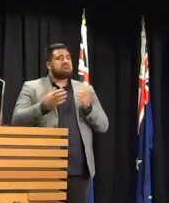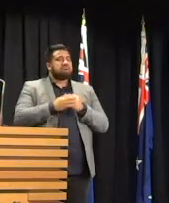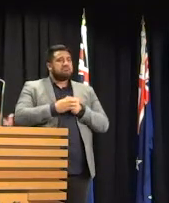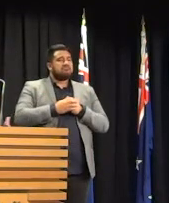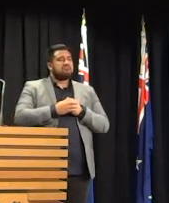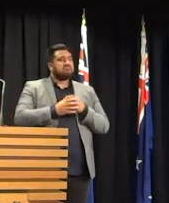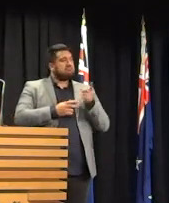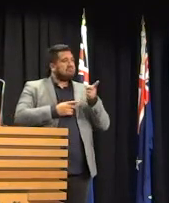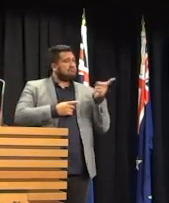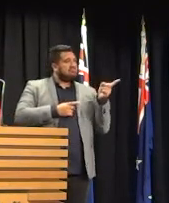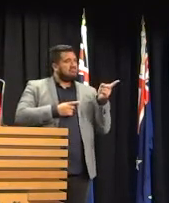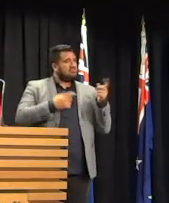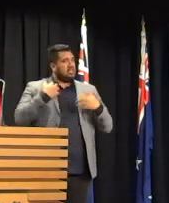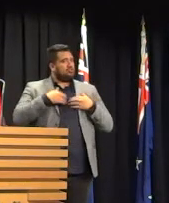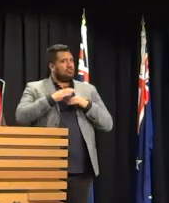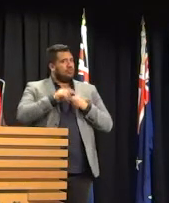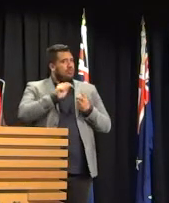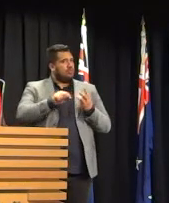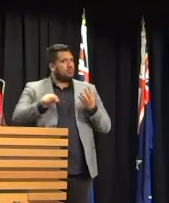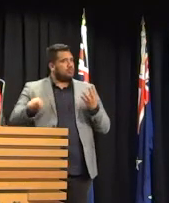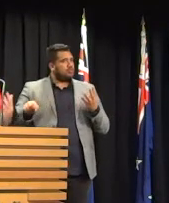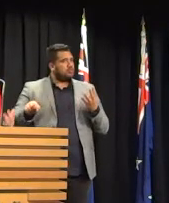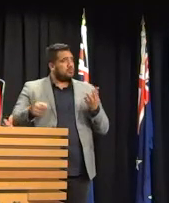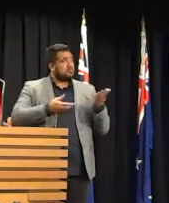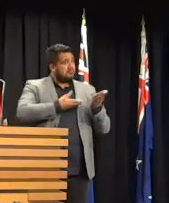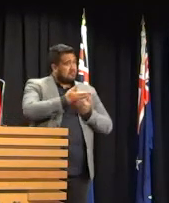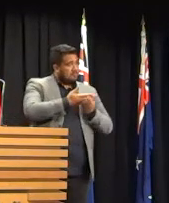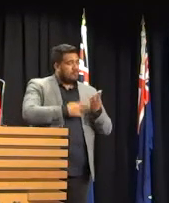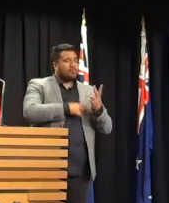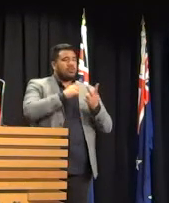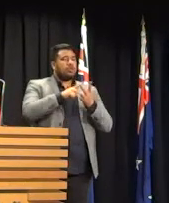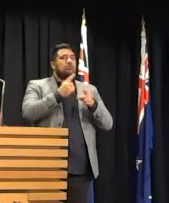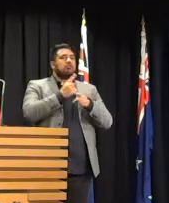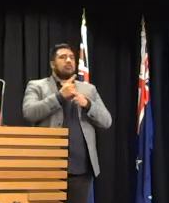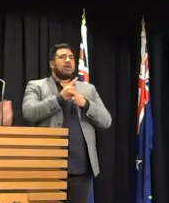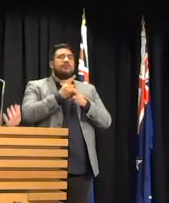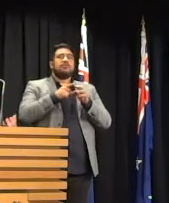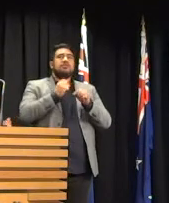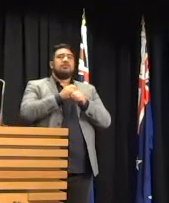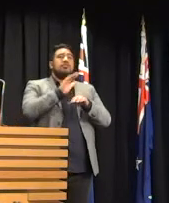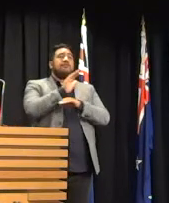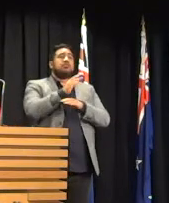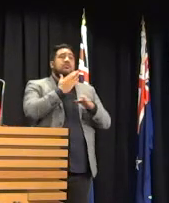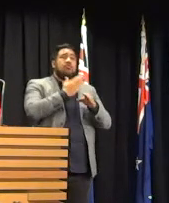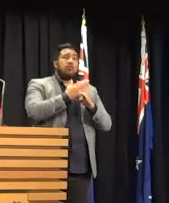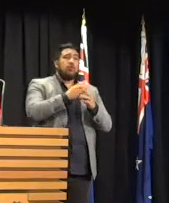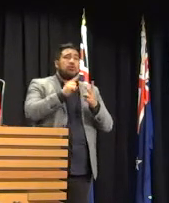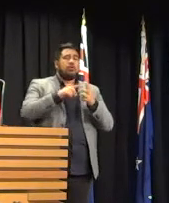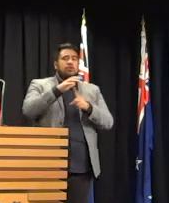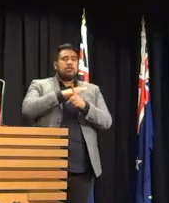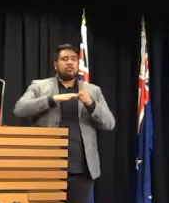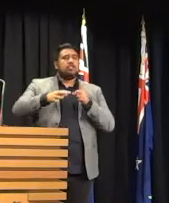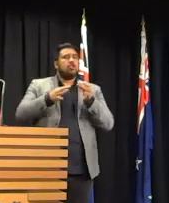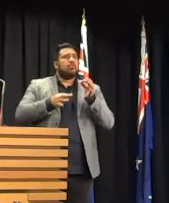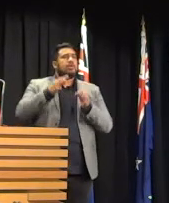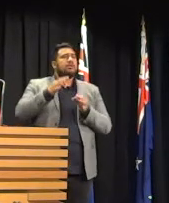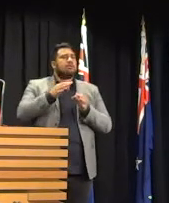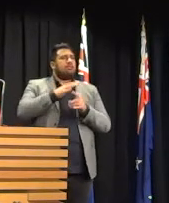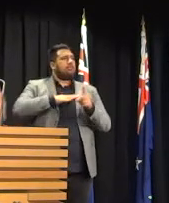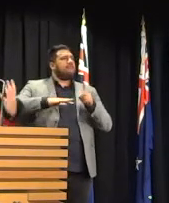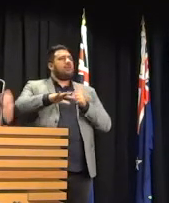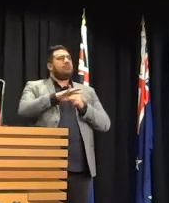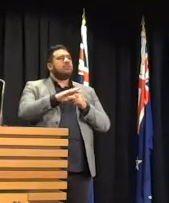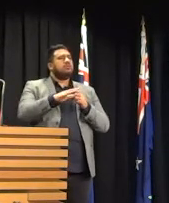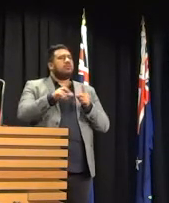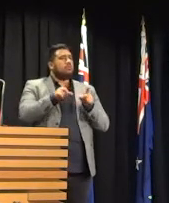that Ms Clinton had an interest in, the future of work, for instance, geopolitical environment,